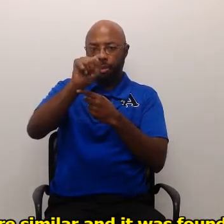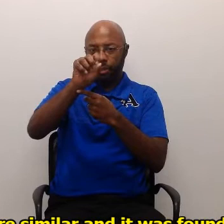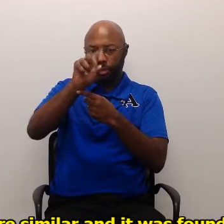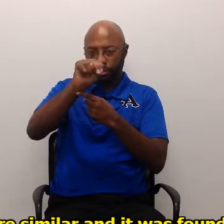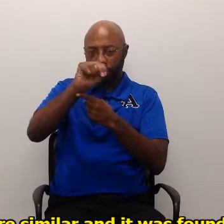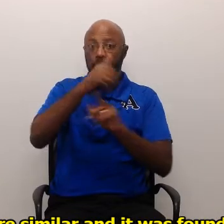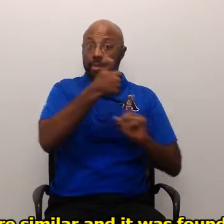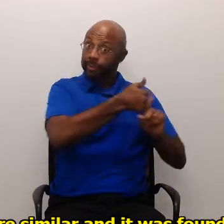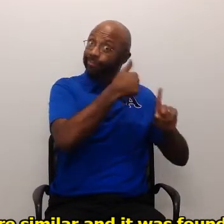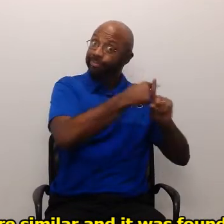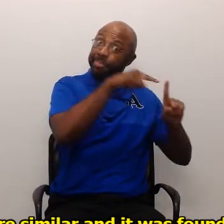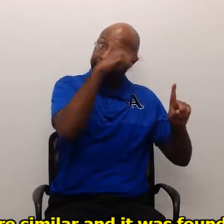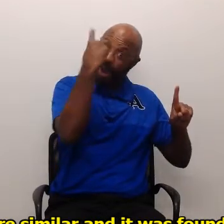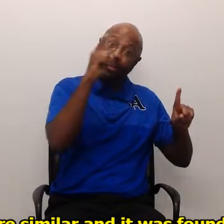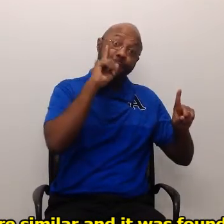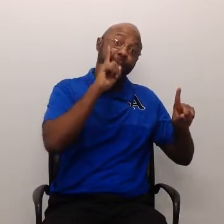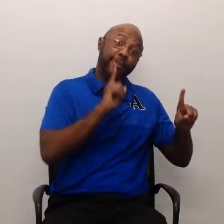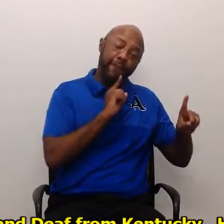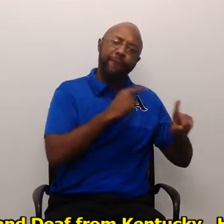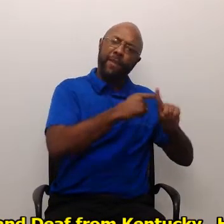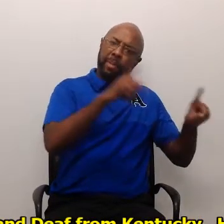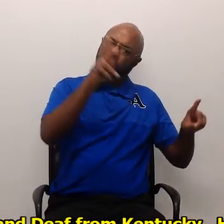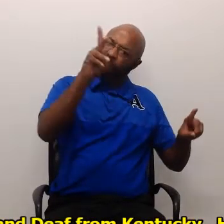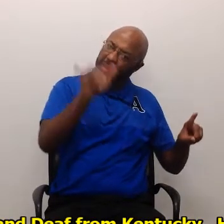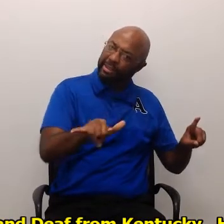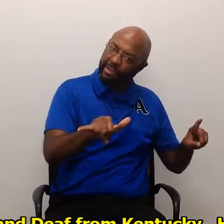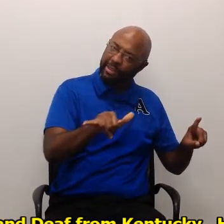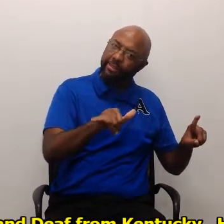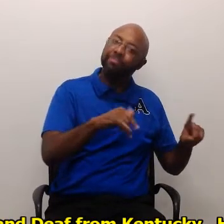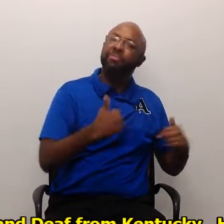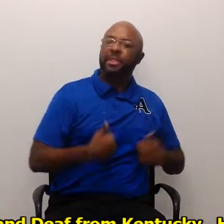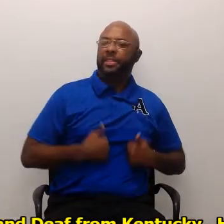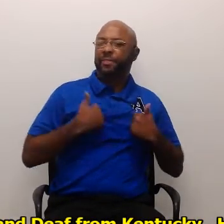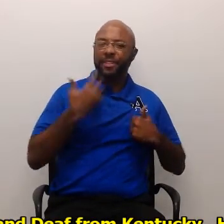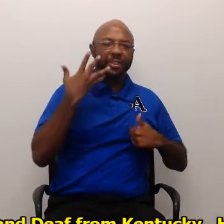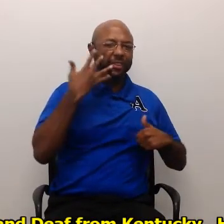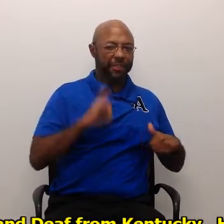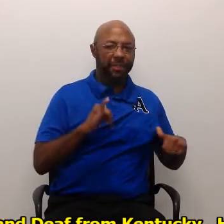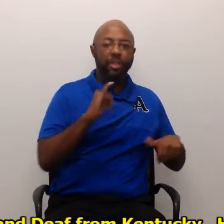David Hamilton, who is also black and deaf from Kentucky.